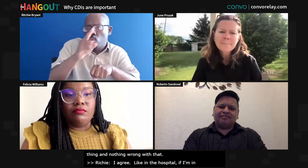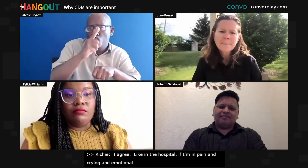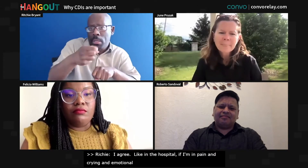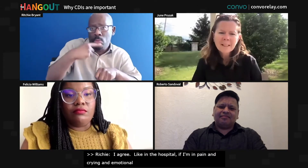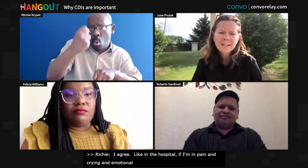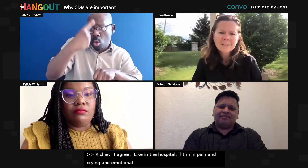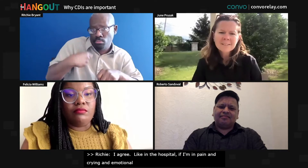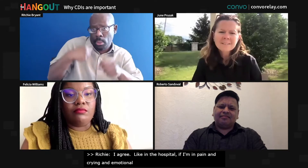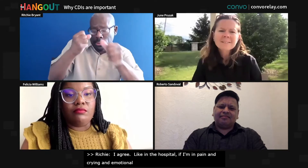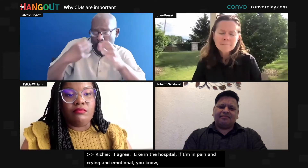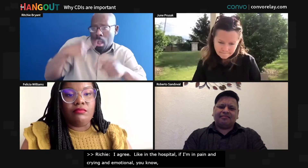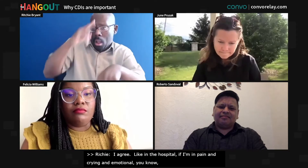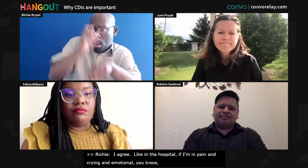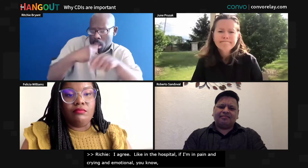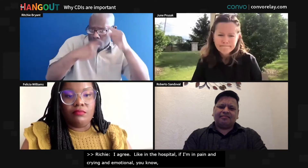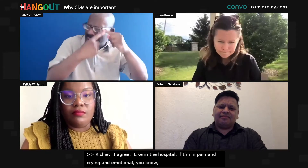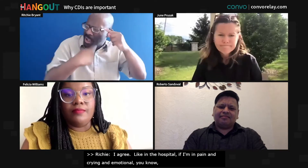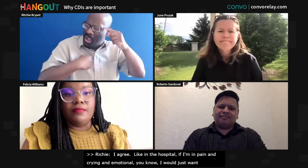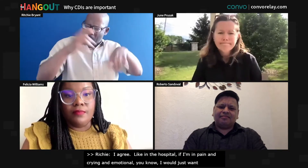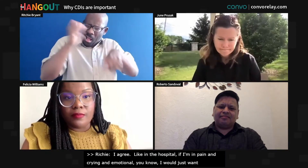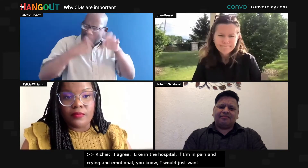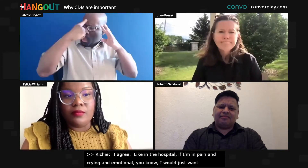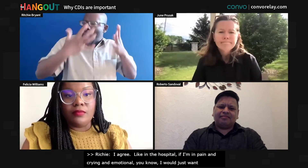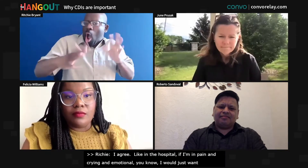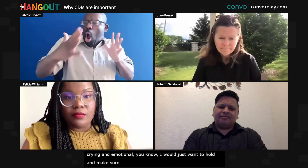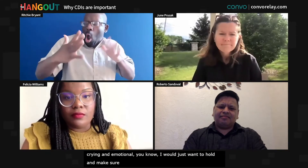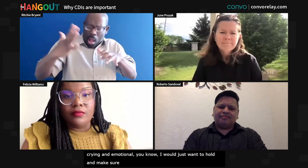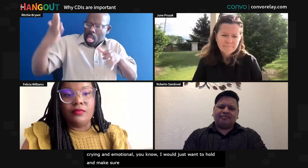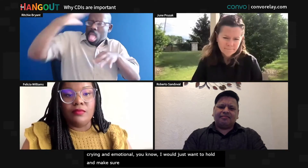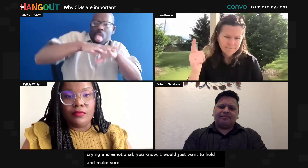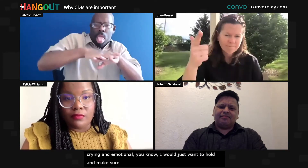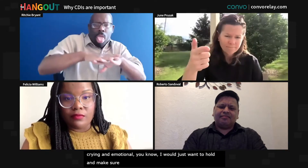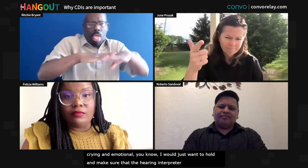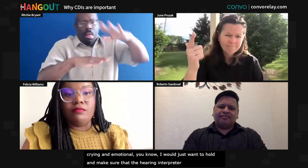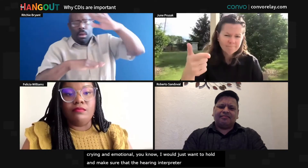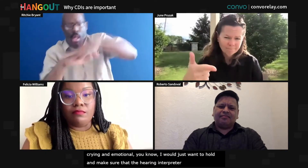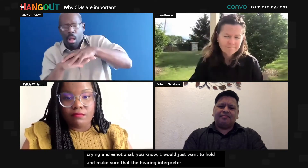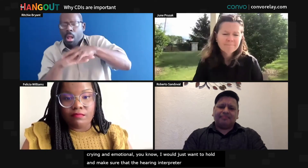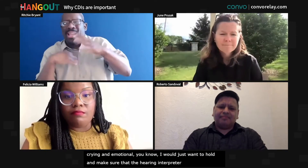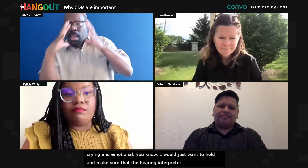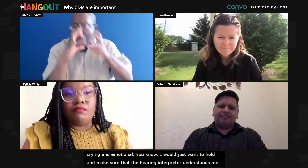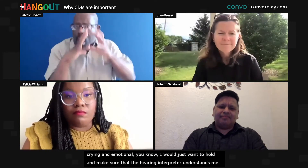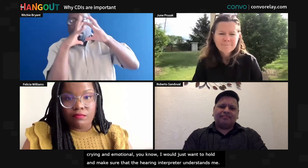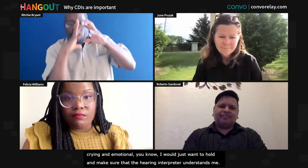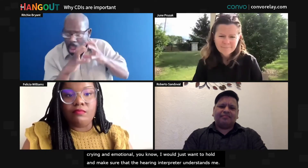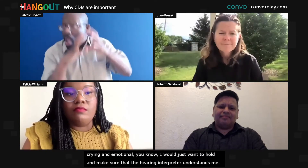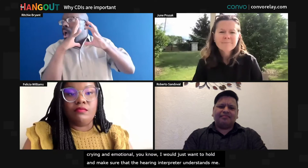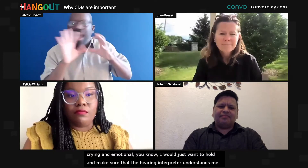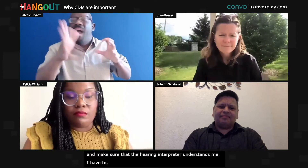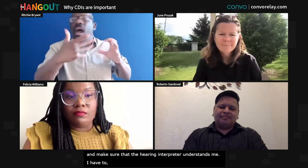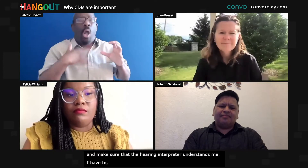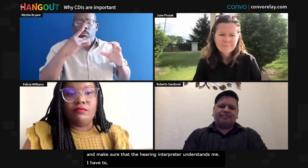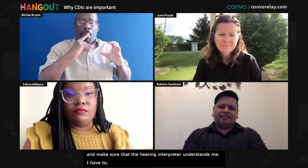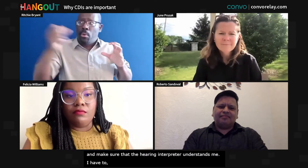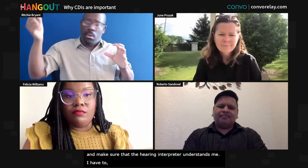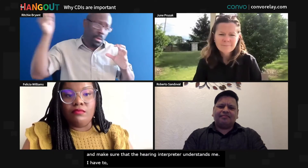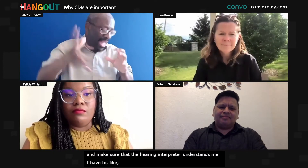I would just want to hold and make sure that the hearing interpreter understands me. I have to like, layer upon